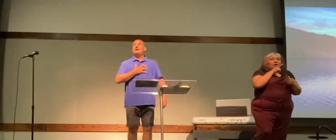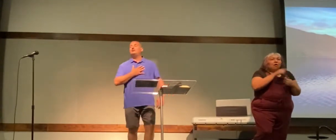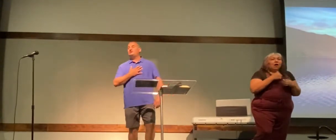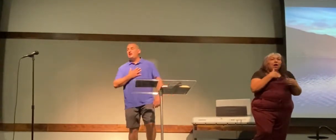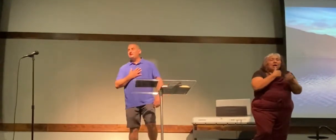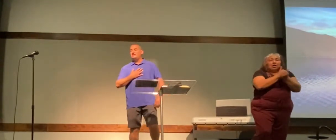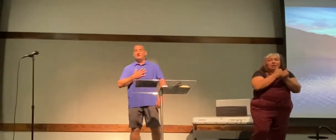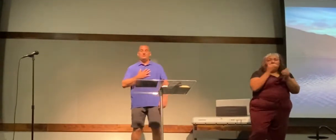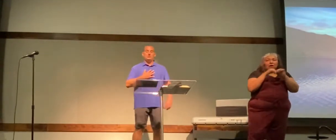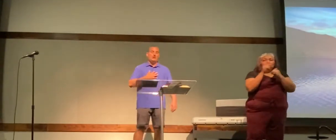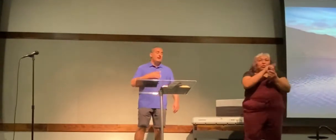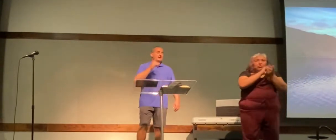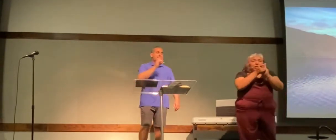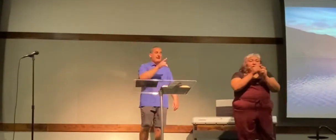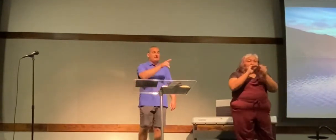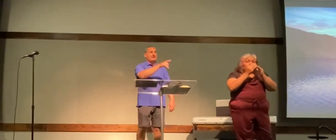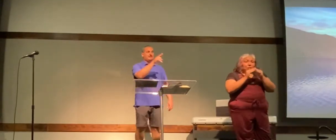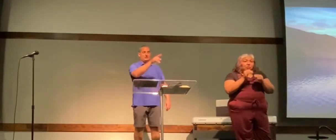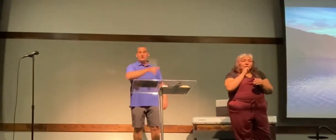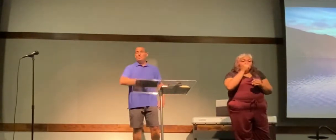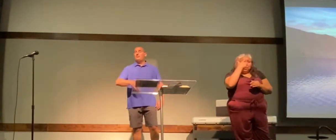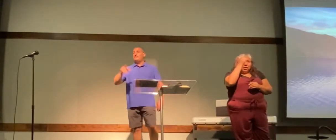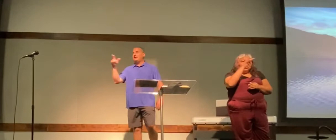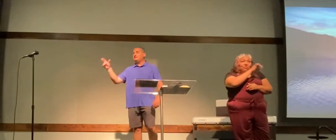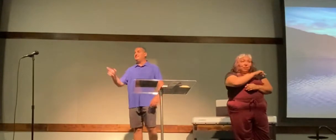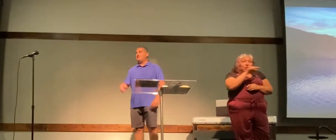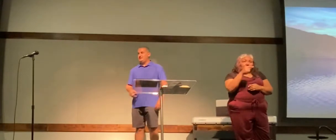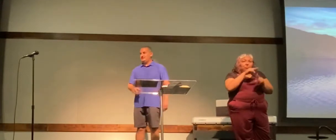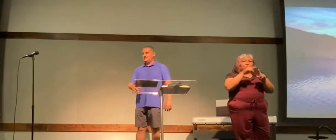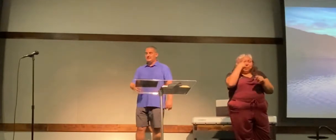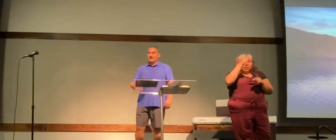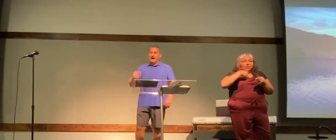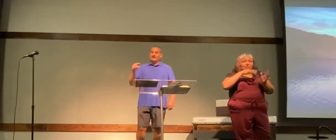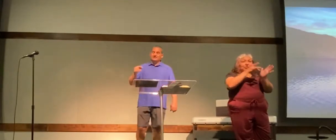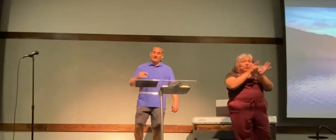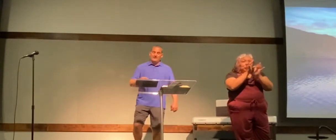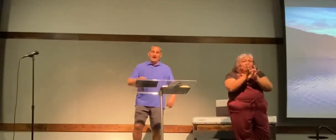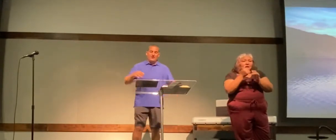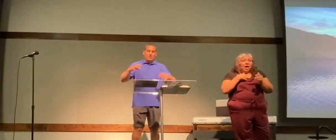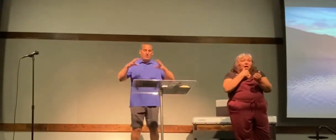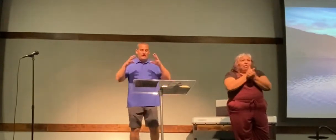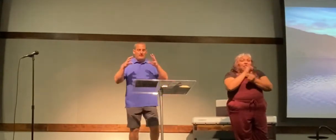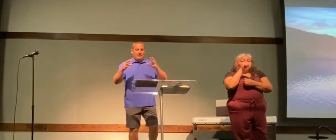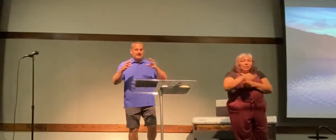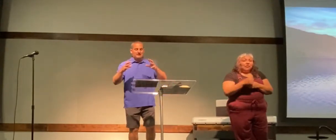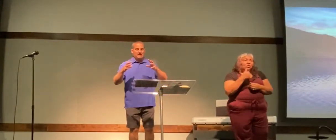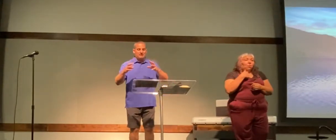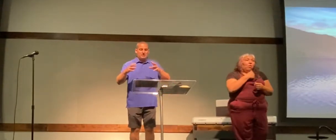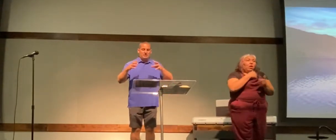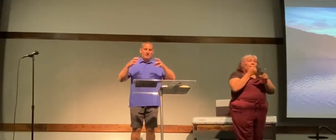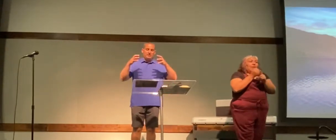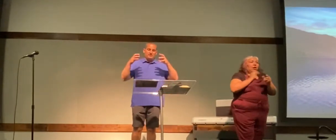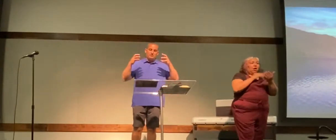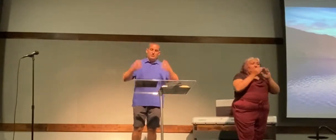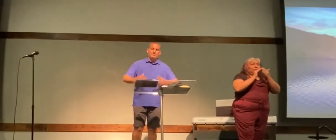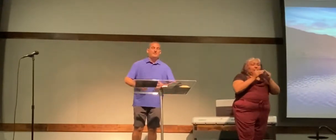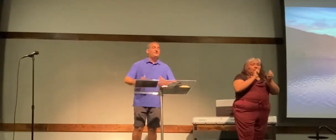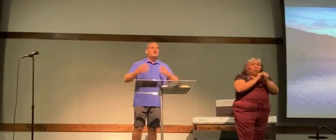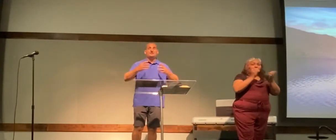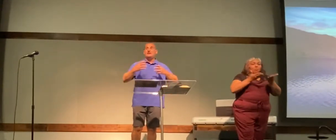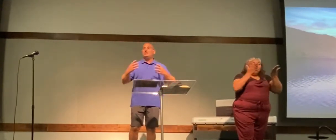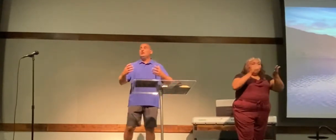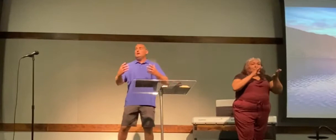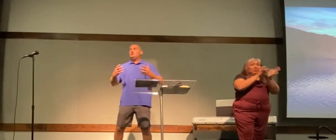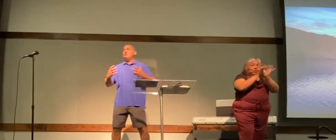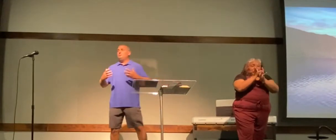I love how you're changing the community, not because of you, but because of Jesus. I love that. We are impacting our community with the movement of